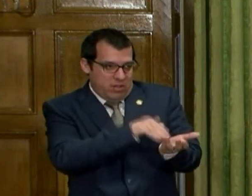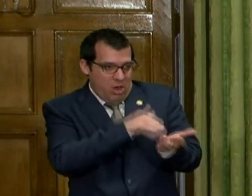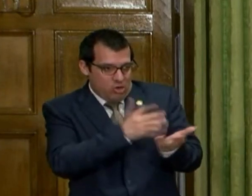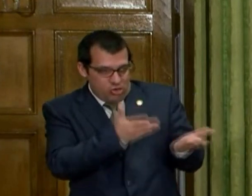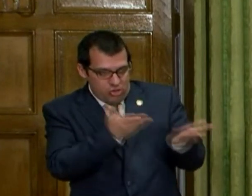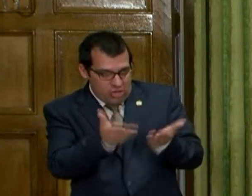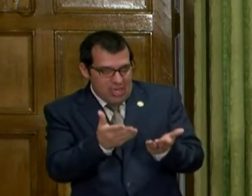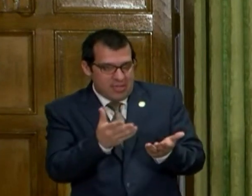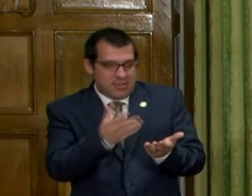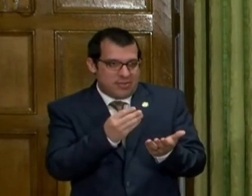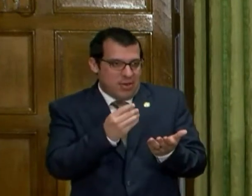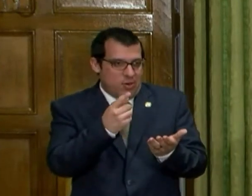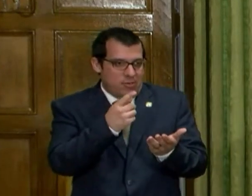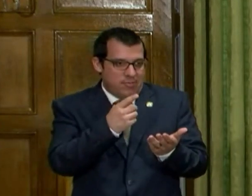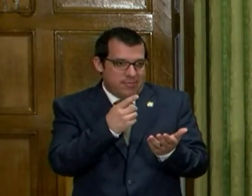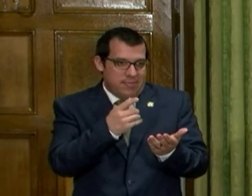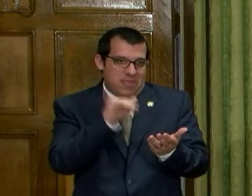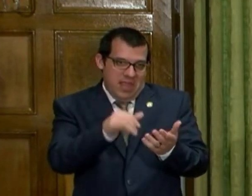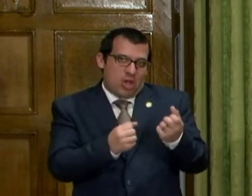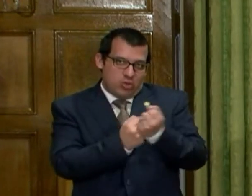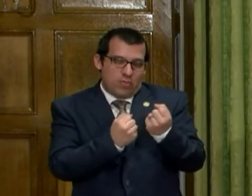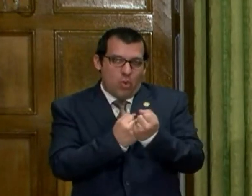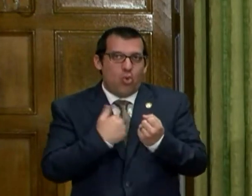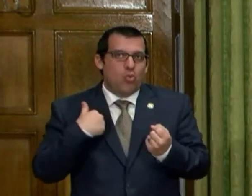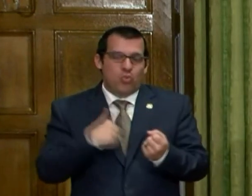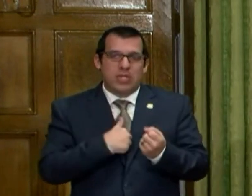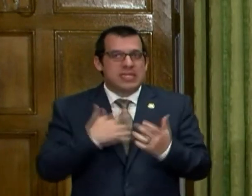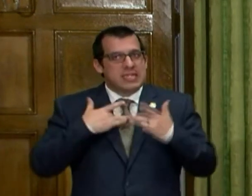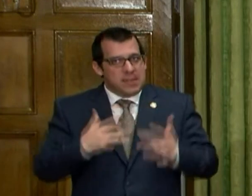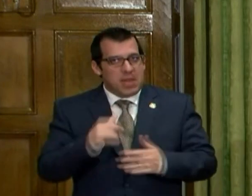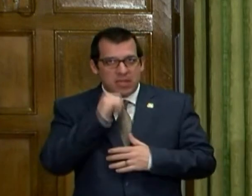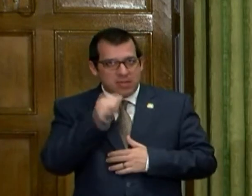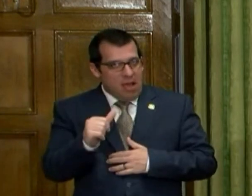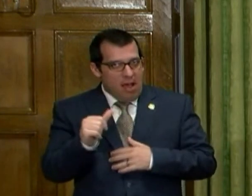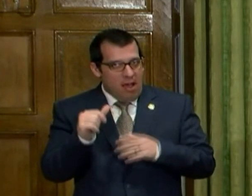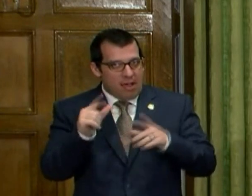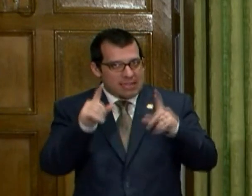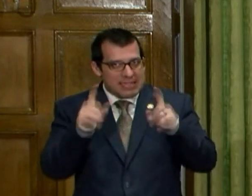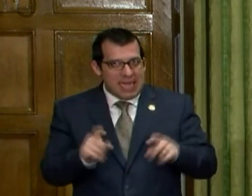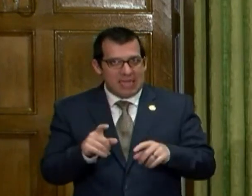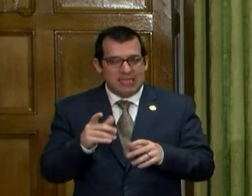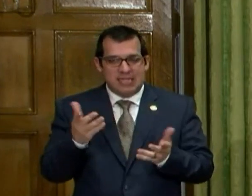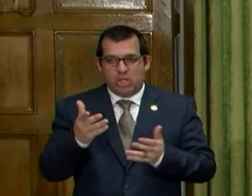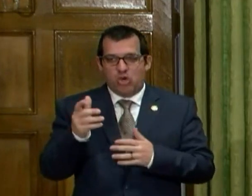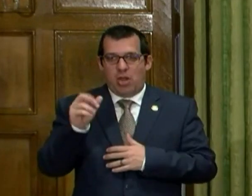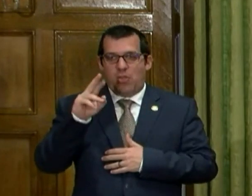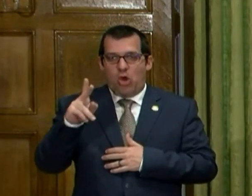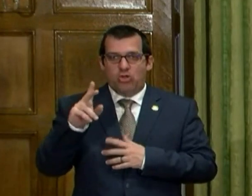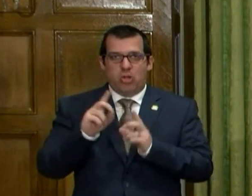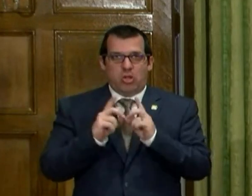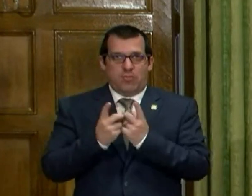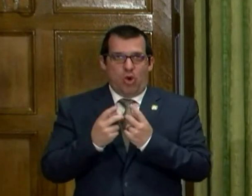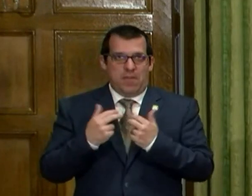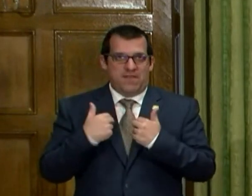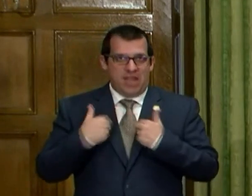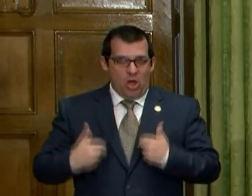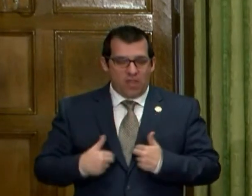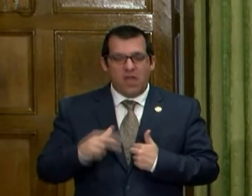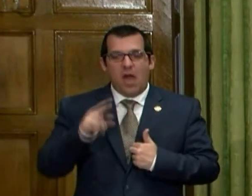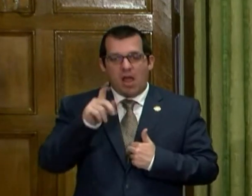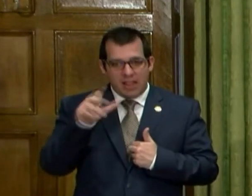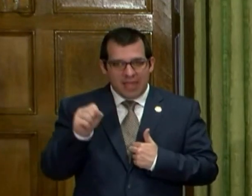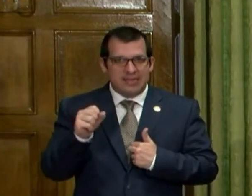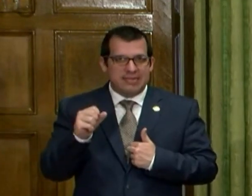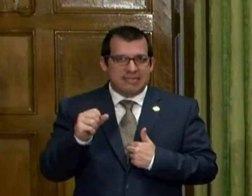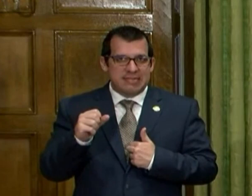and that's supported. We generally won't do those tests at the Arkansas Department of Health unless there's